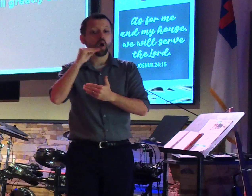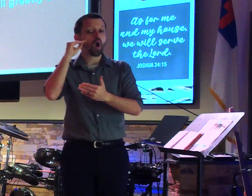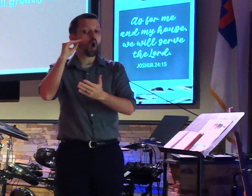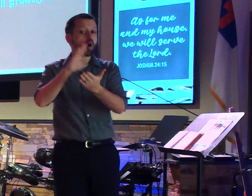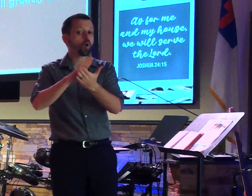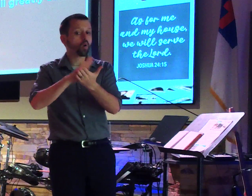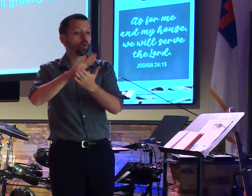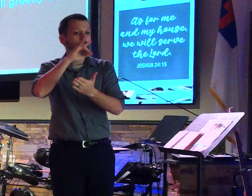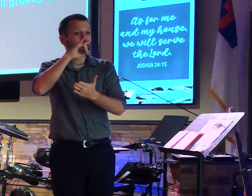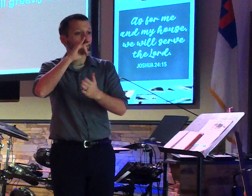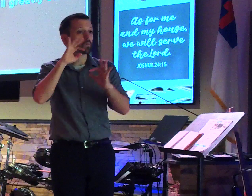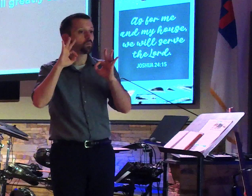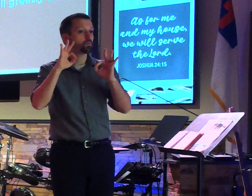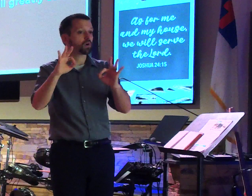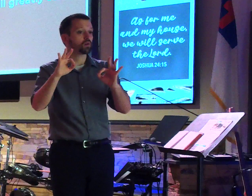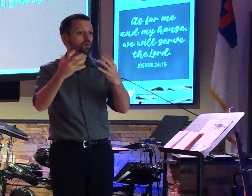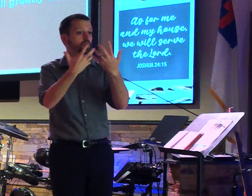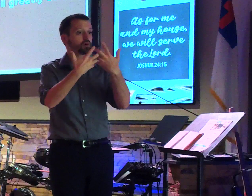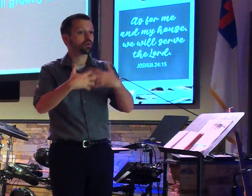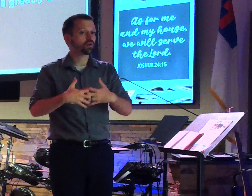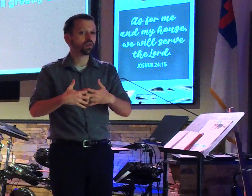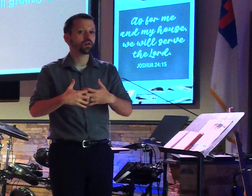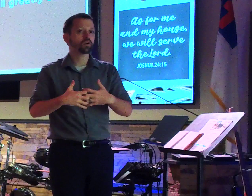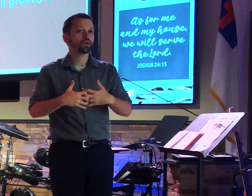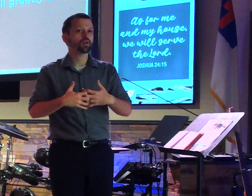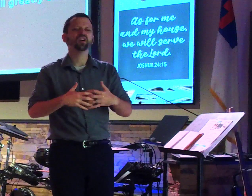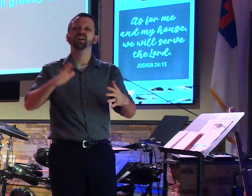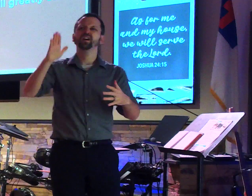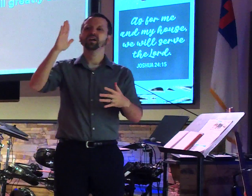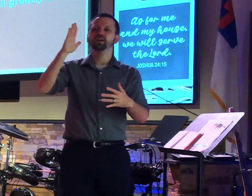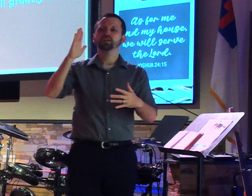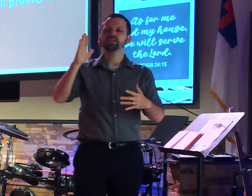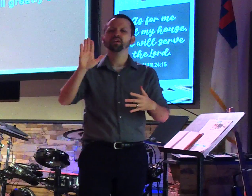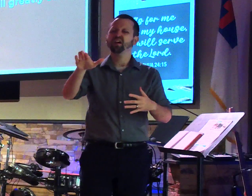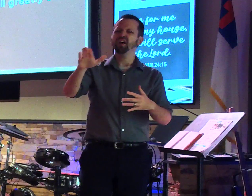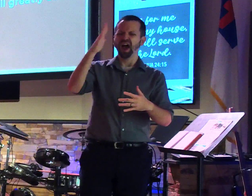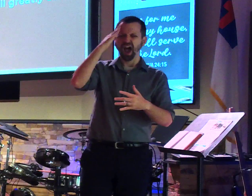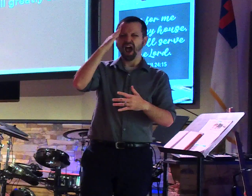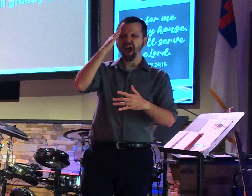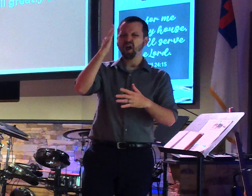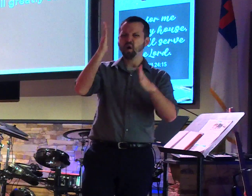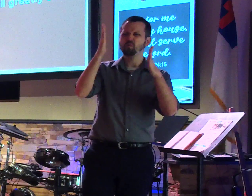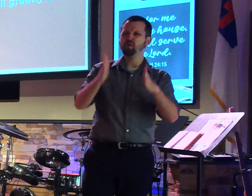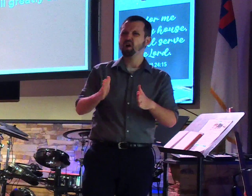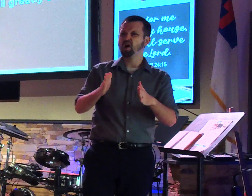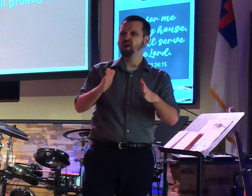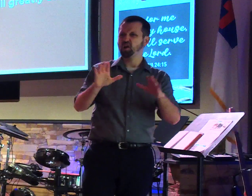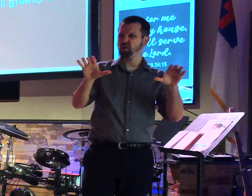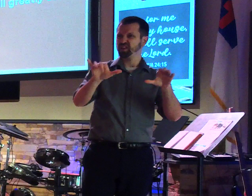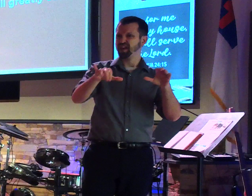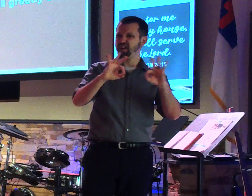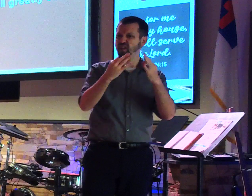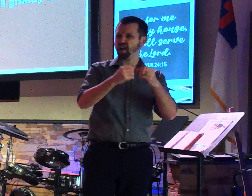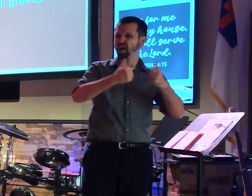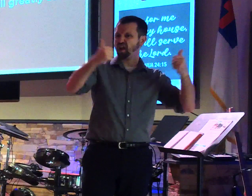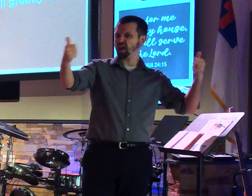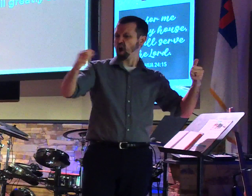school, but you got to work it out. You say, well, I know somebody who did that, and it worked out fine. And it might, but it might